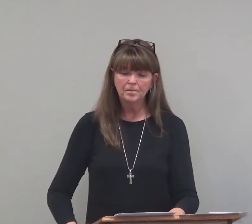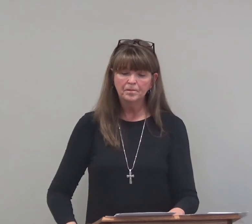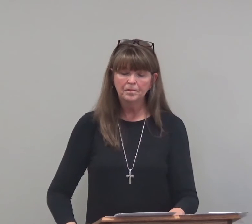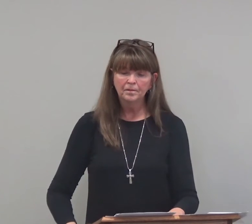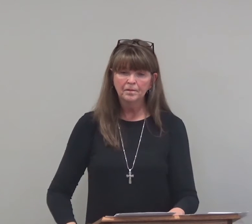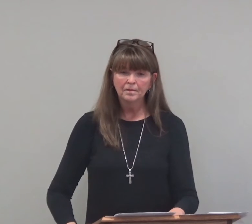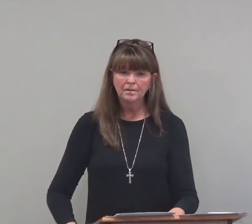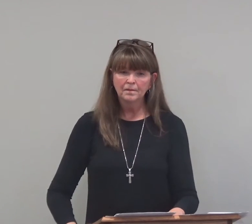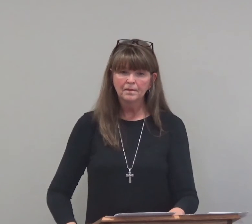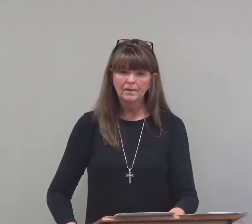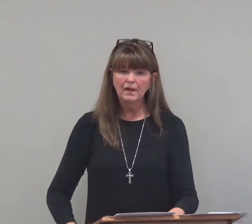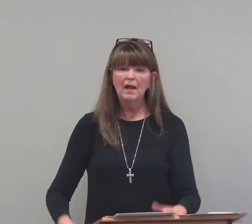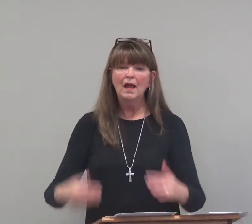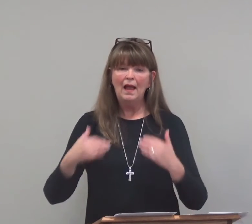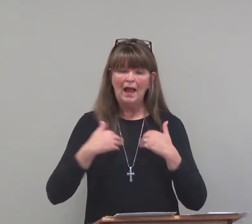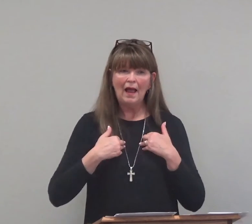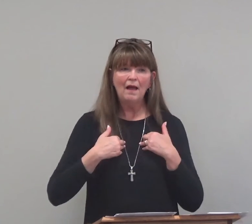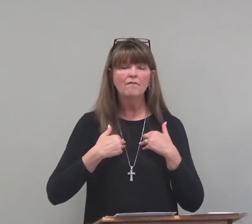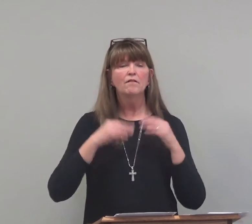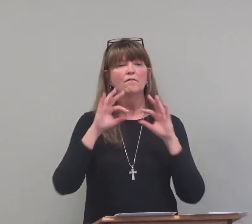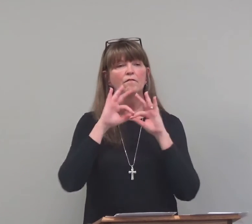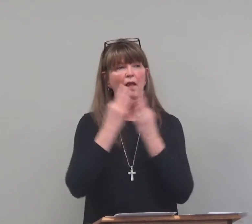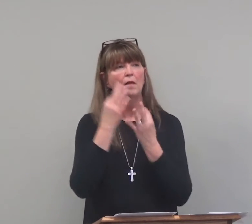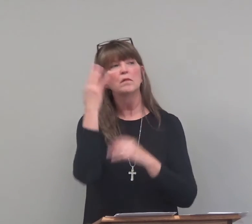until we get to Jesus, the Messiah.